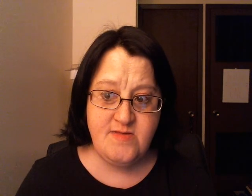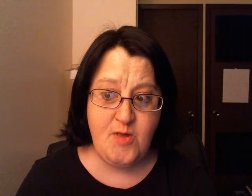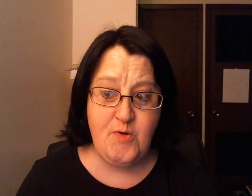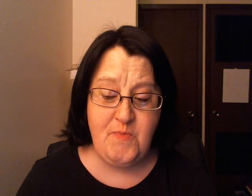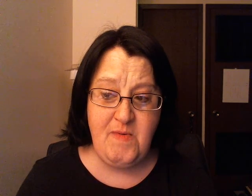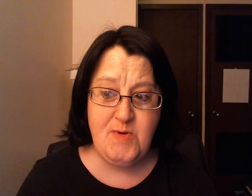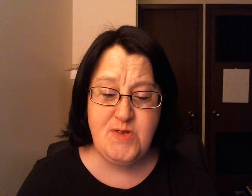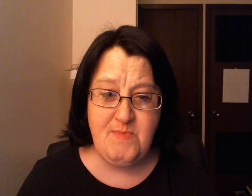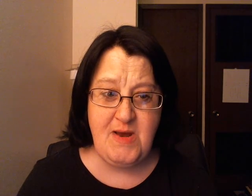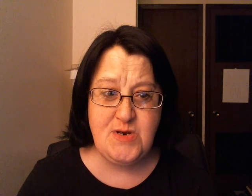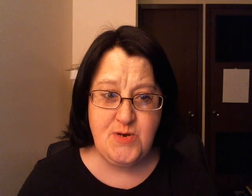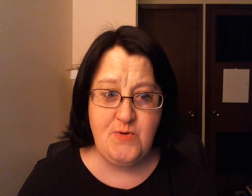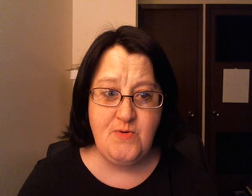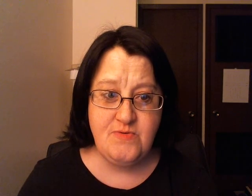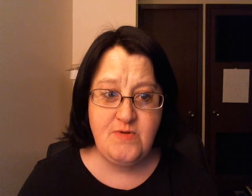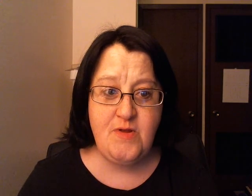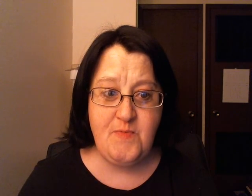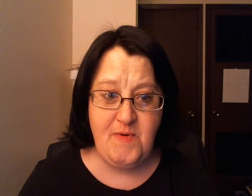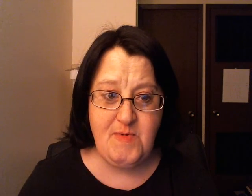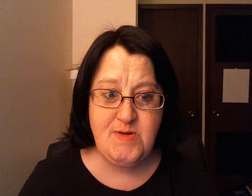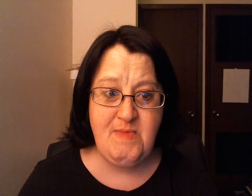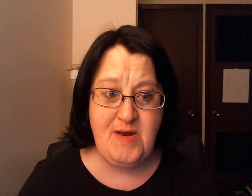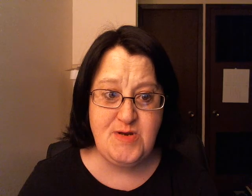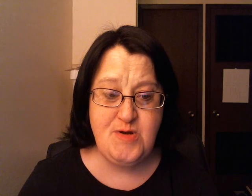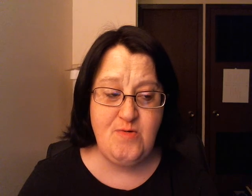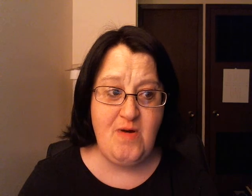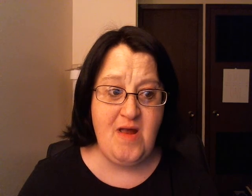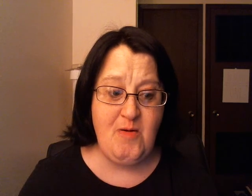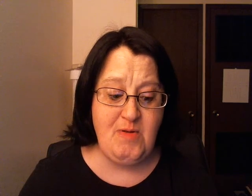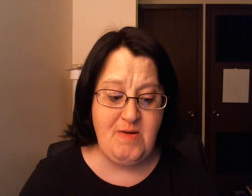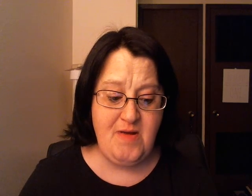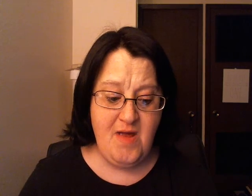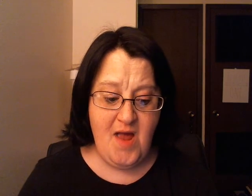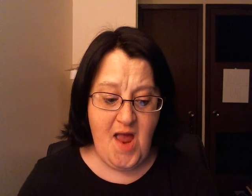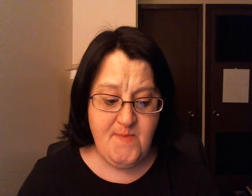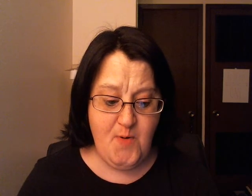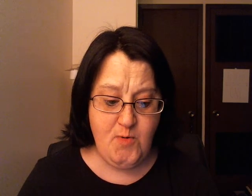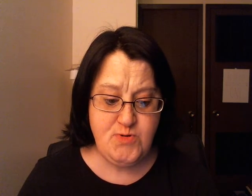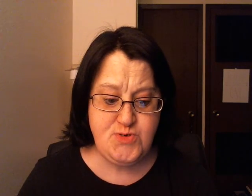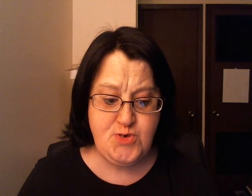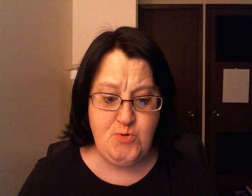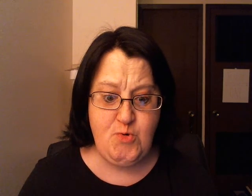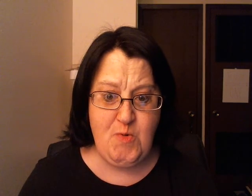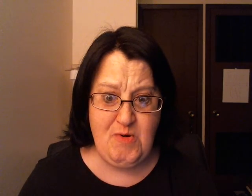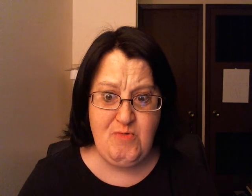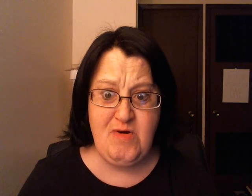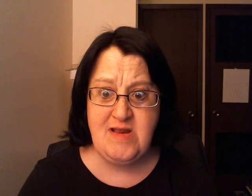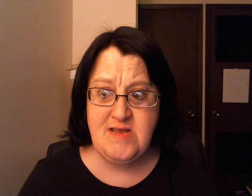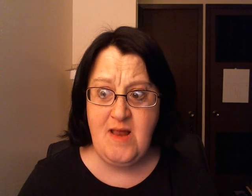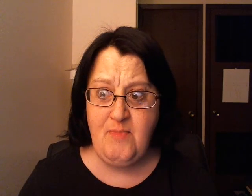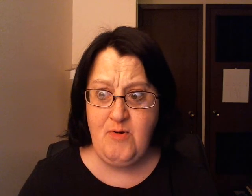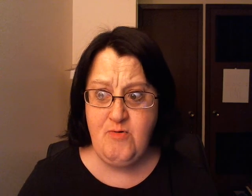those are pretty much the main two. Those are pretty much the main two. I only, I post to Twitter and Tumblr